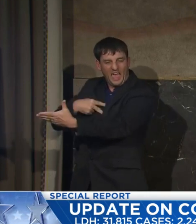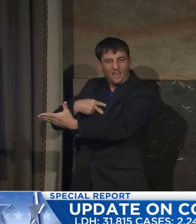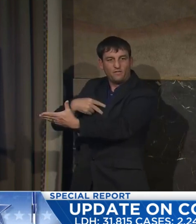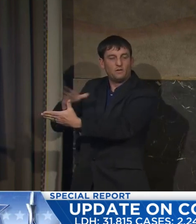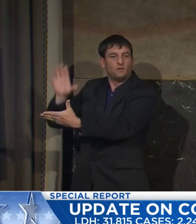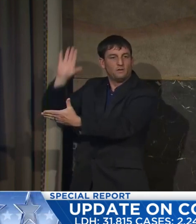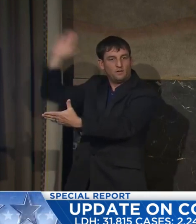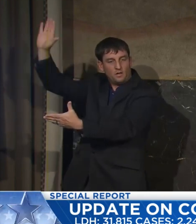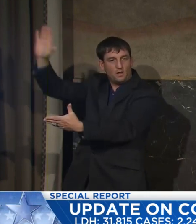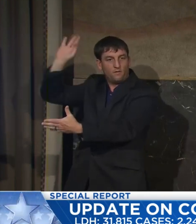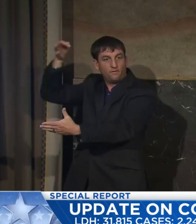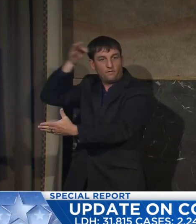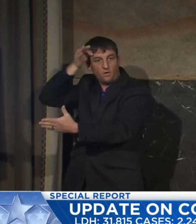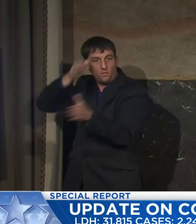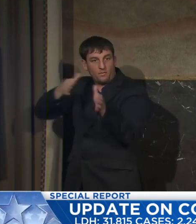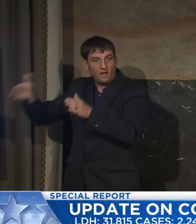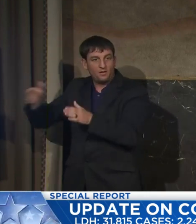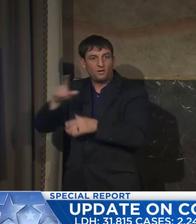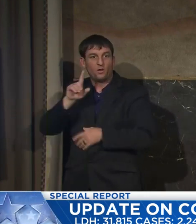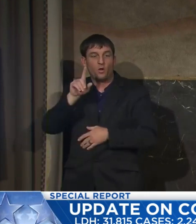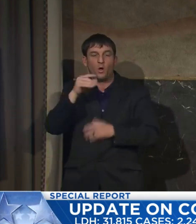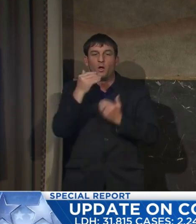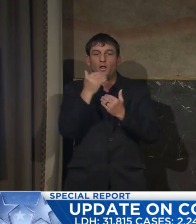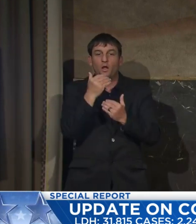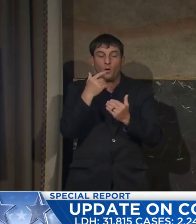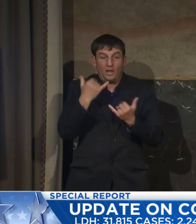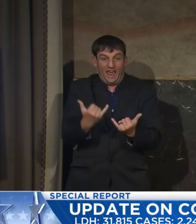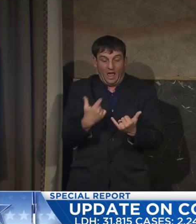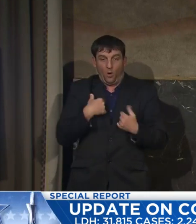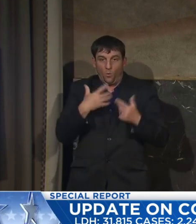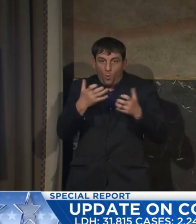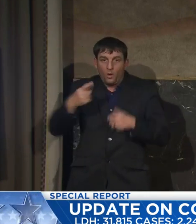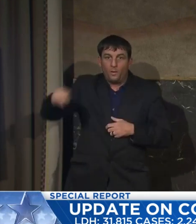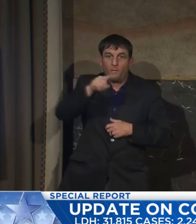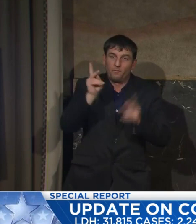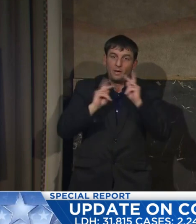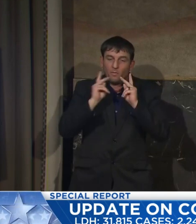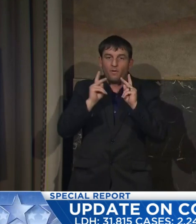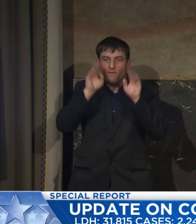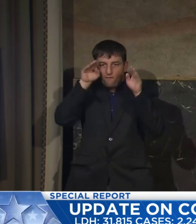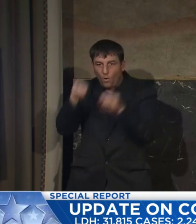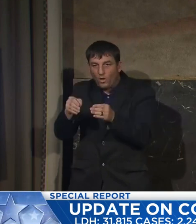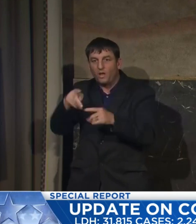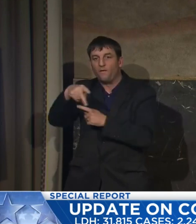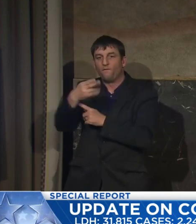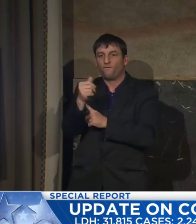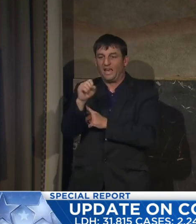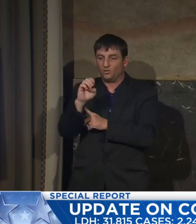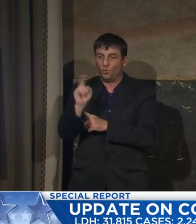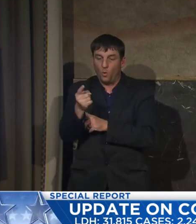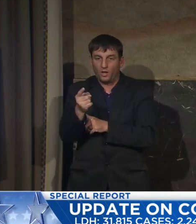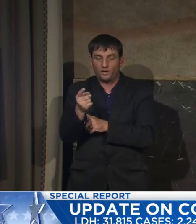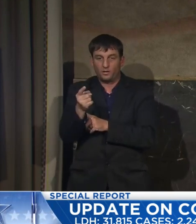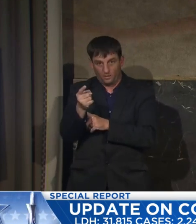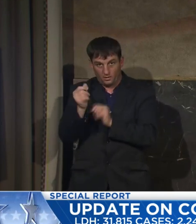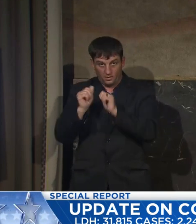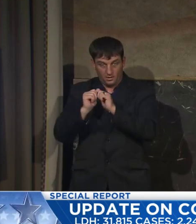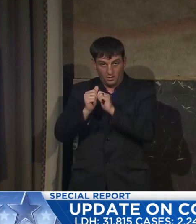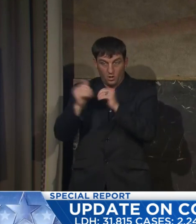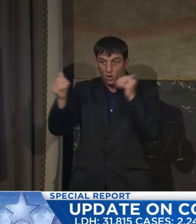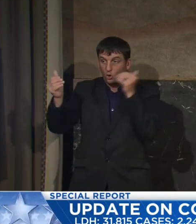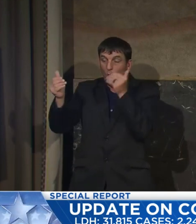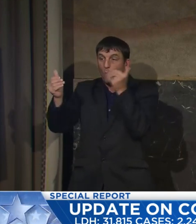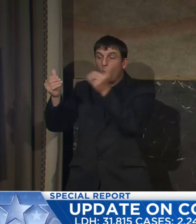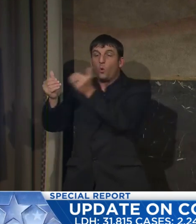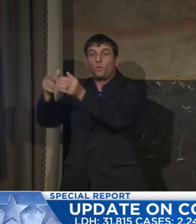much information we should put out on one day, and we're asking people to focus on phase 1 right now. And as we get closer to the decision on what phase